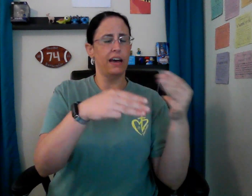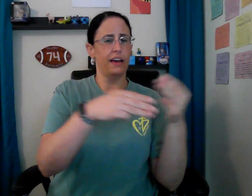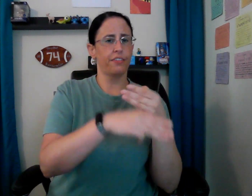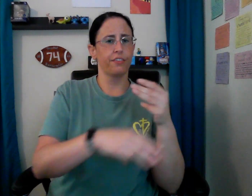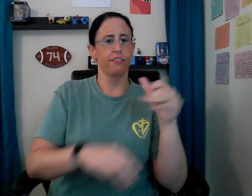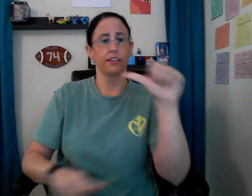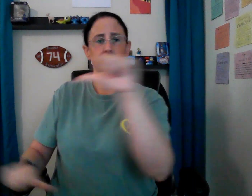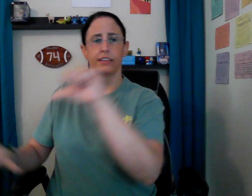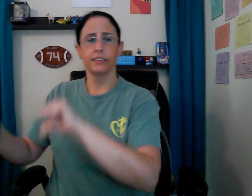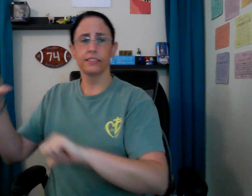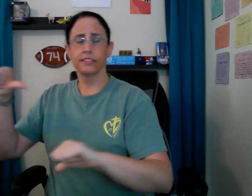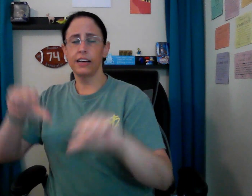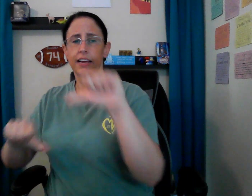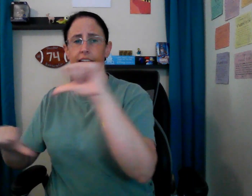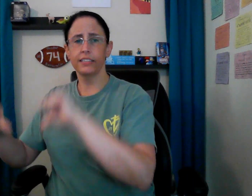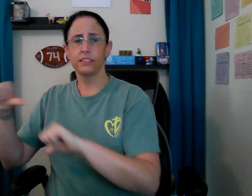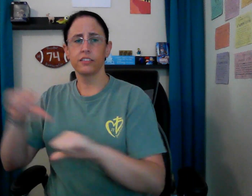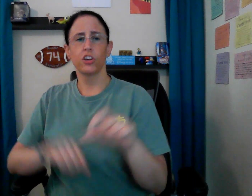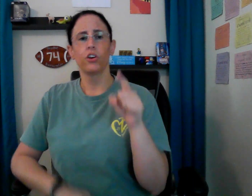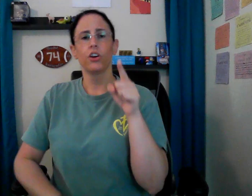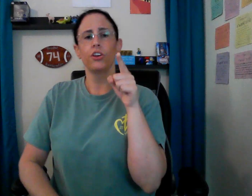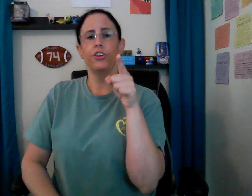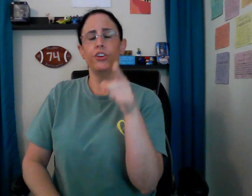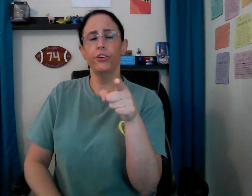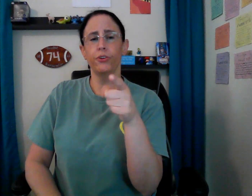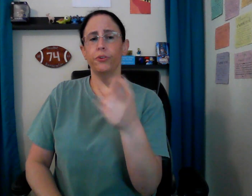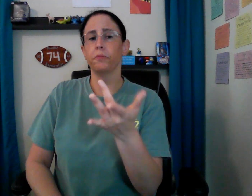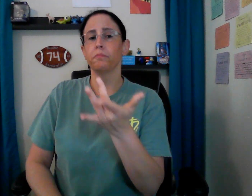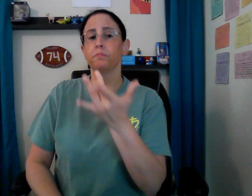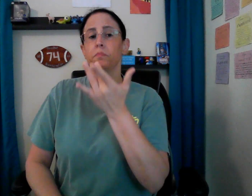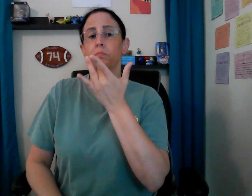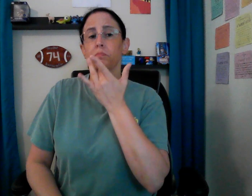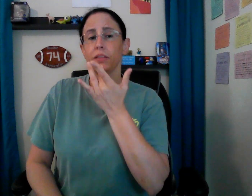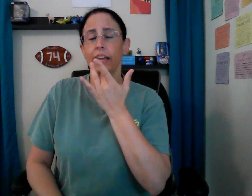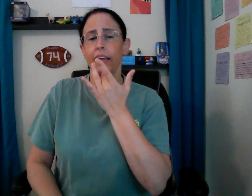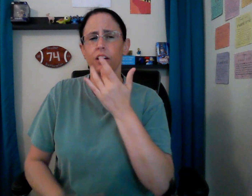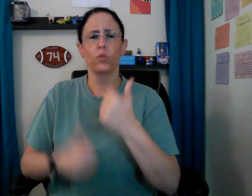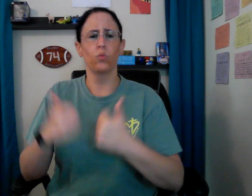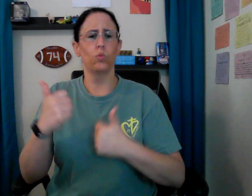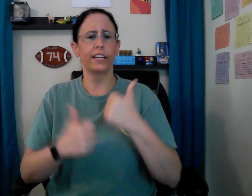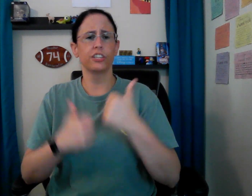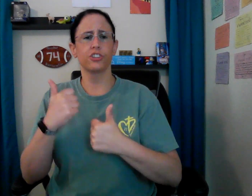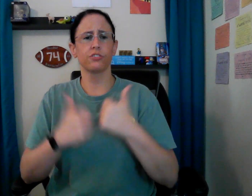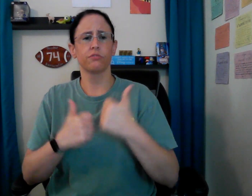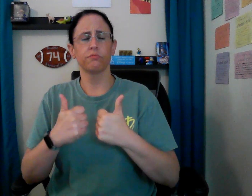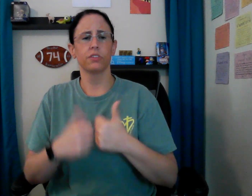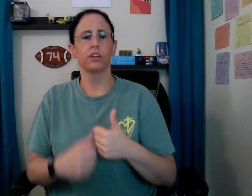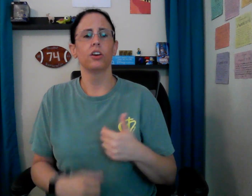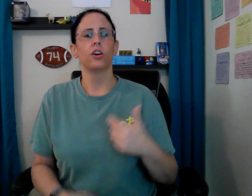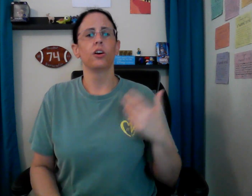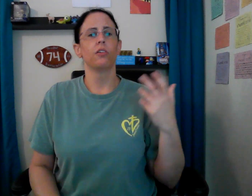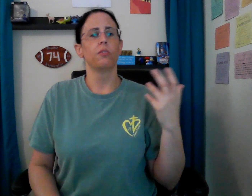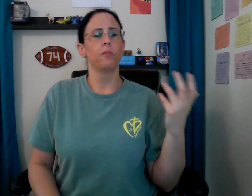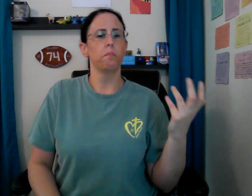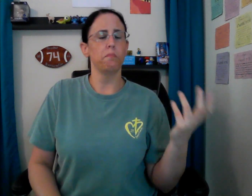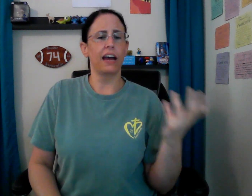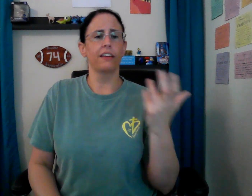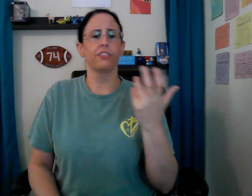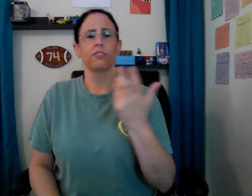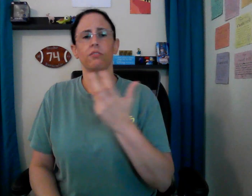math, science, you blank which. Math